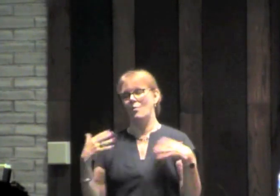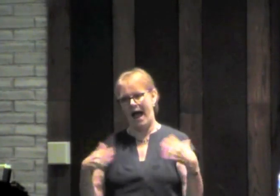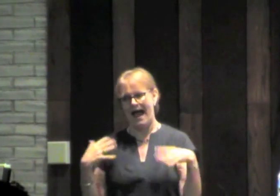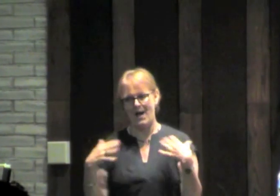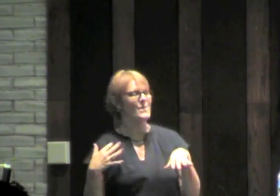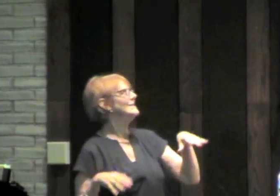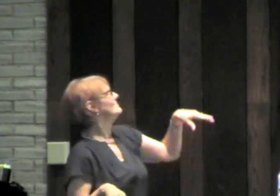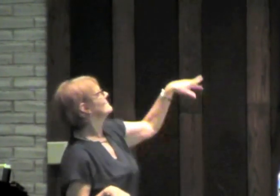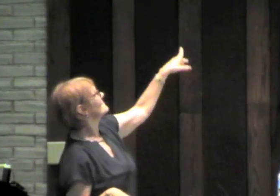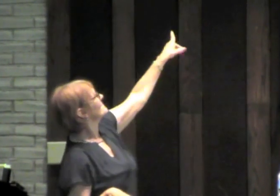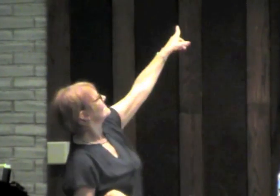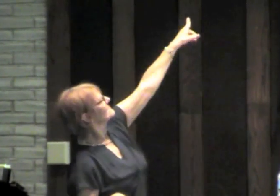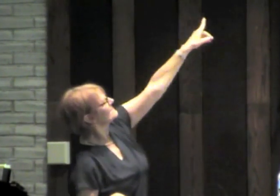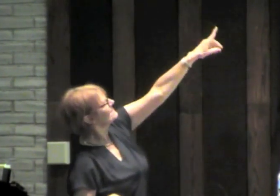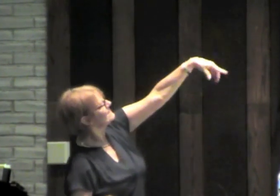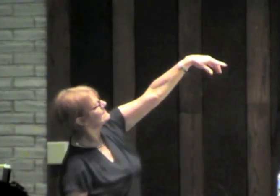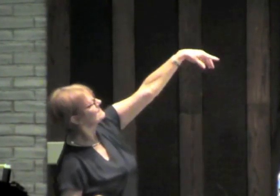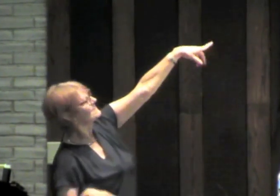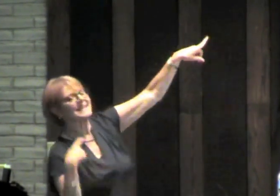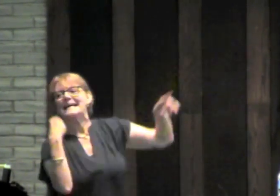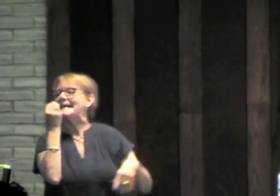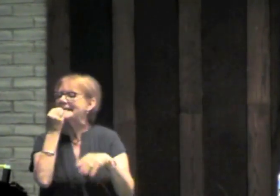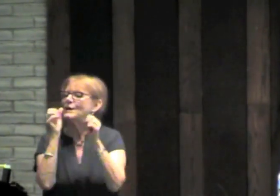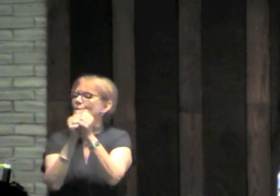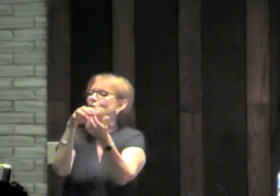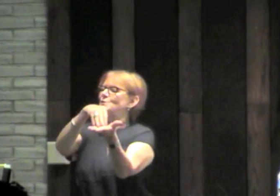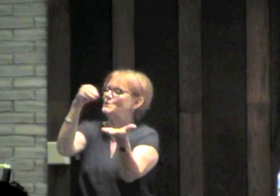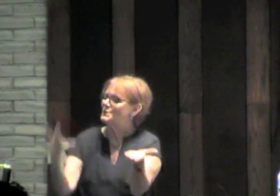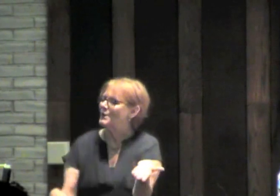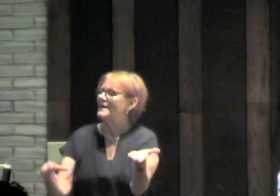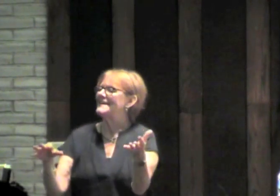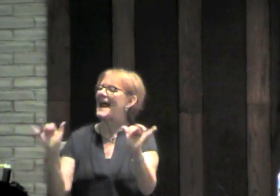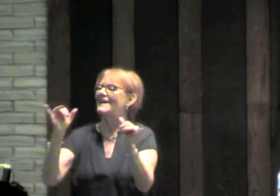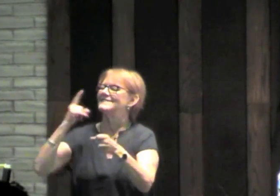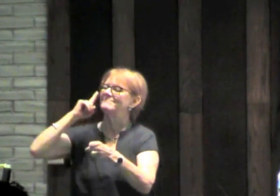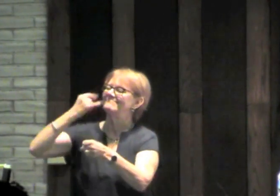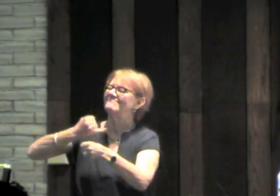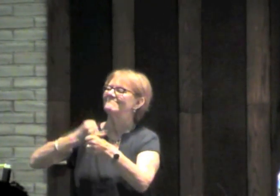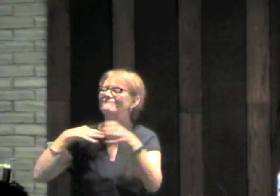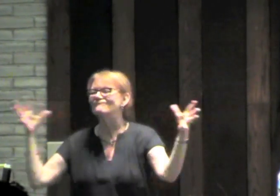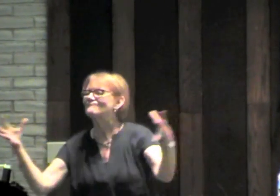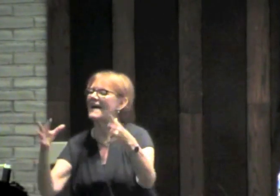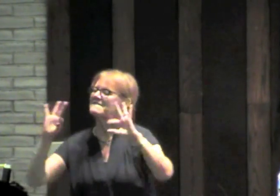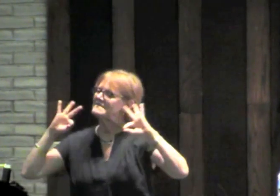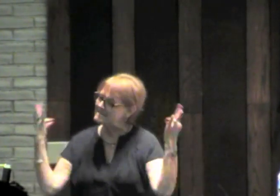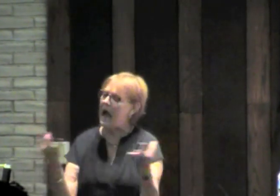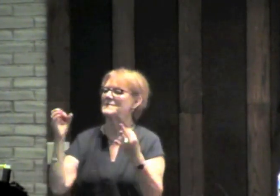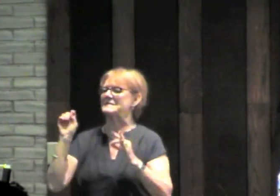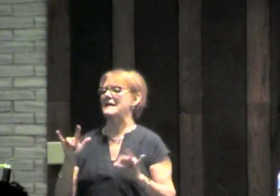Sign Language manual. He was just very accomplished. And he would eat with the students, just like at the deaf school. You